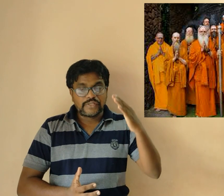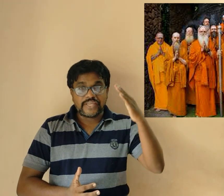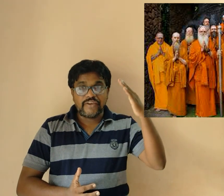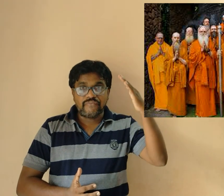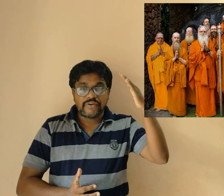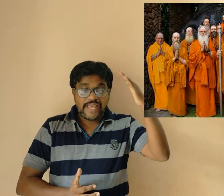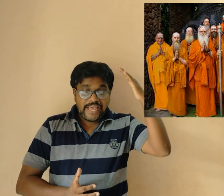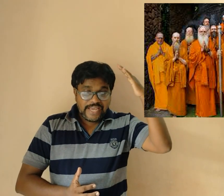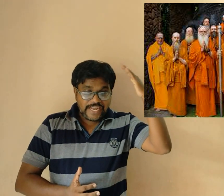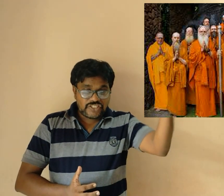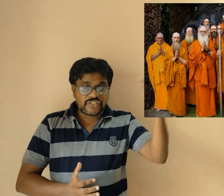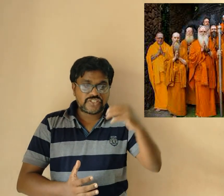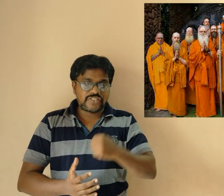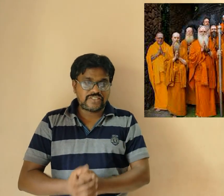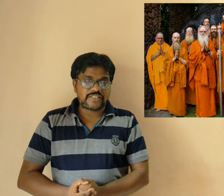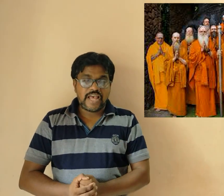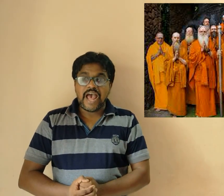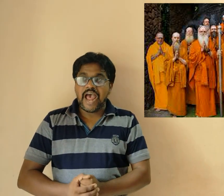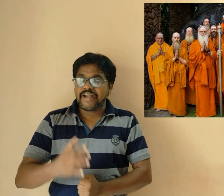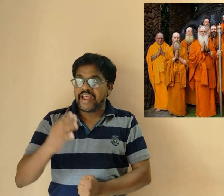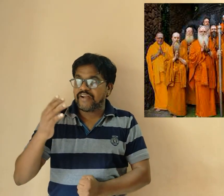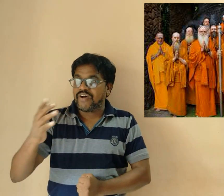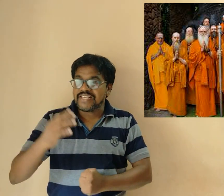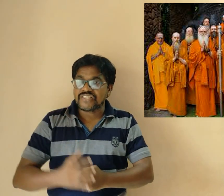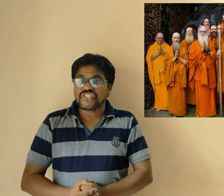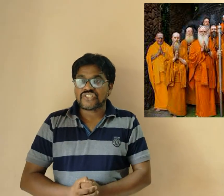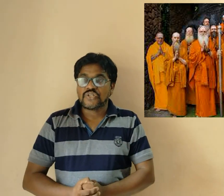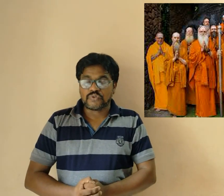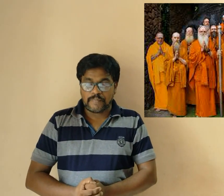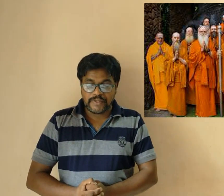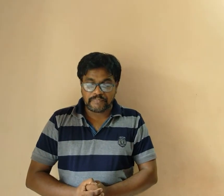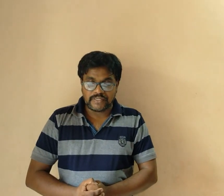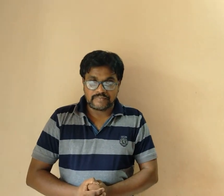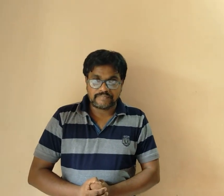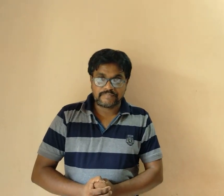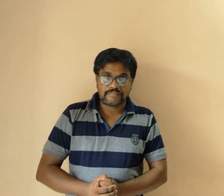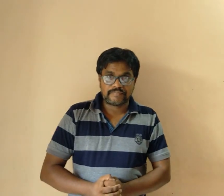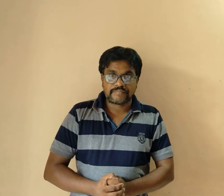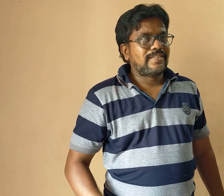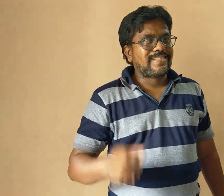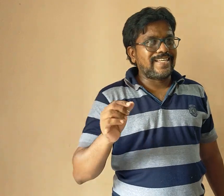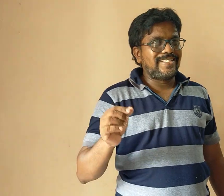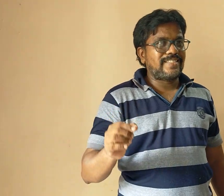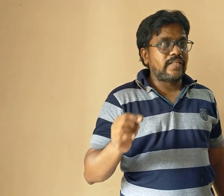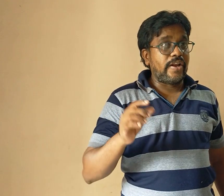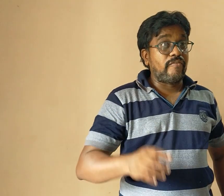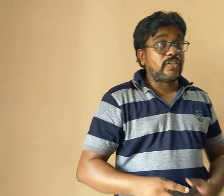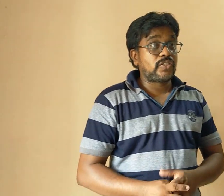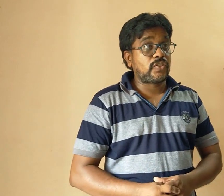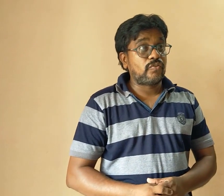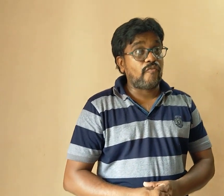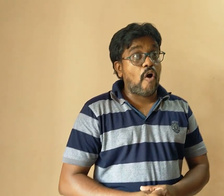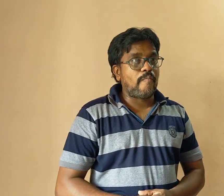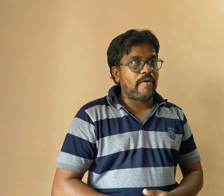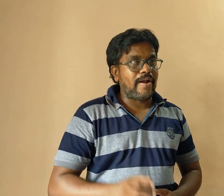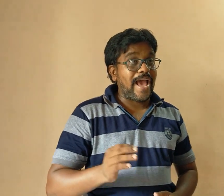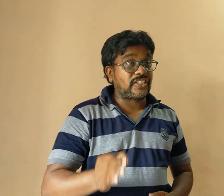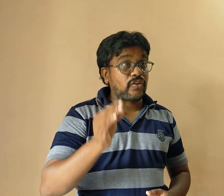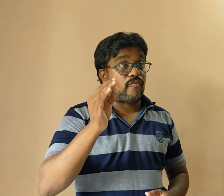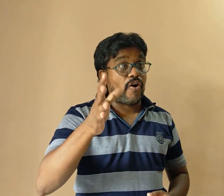give instructions and advices to the people. Seas, rivers form natural frontiers